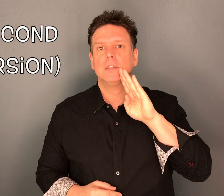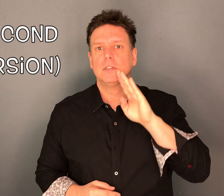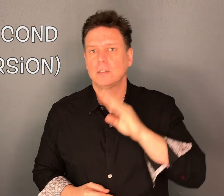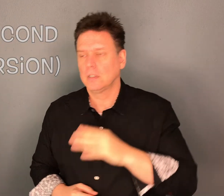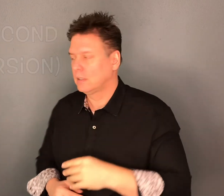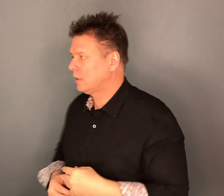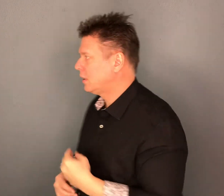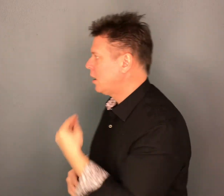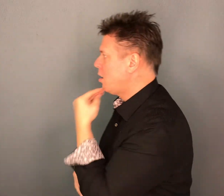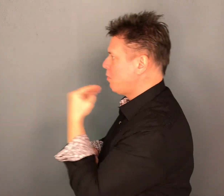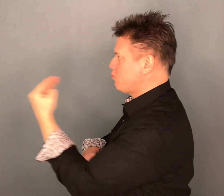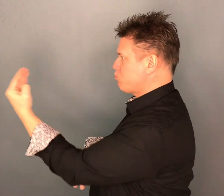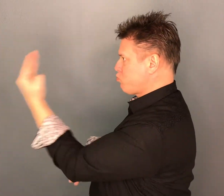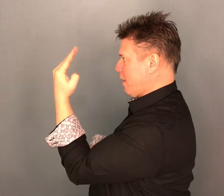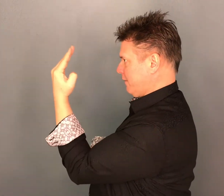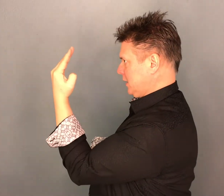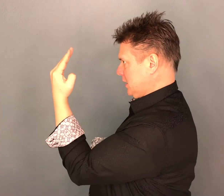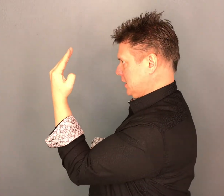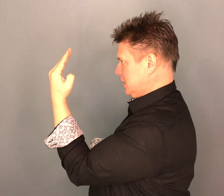second version here.